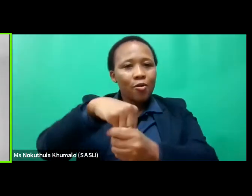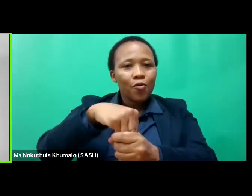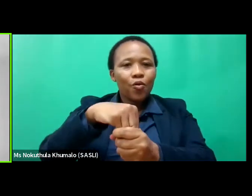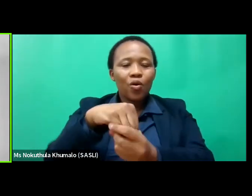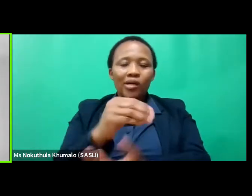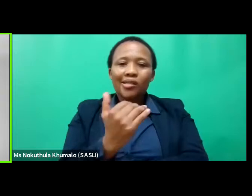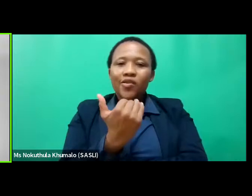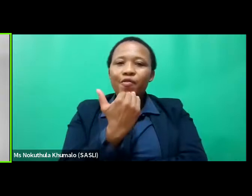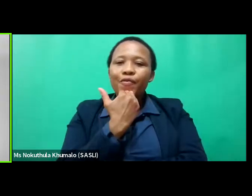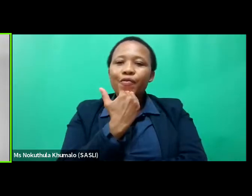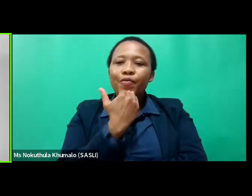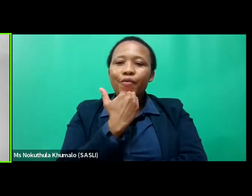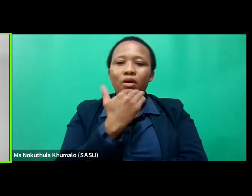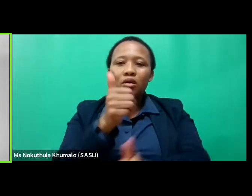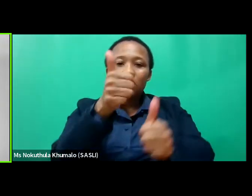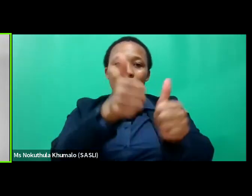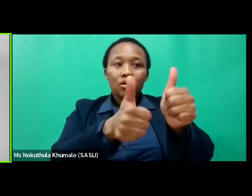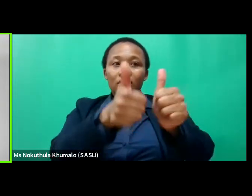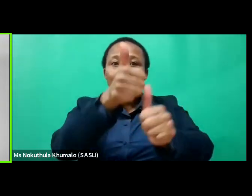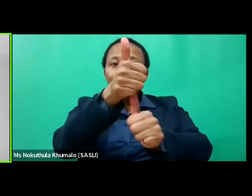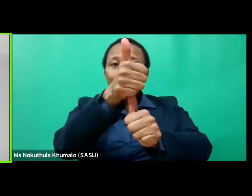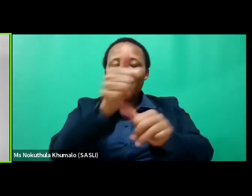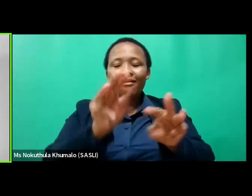senior management colleagues,